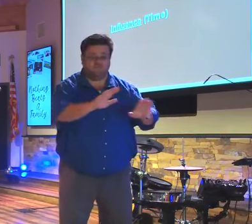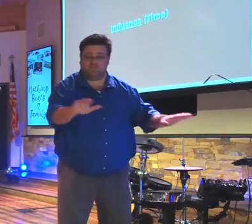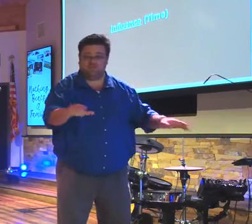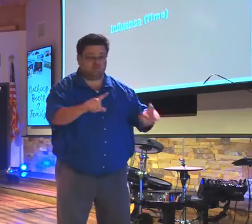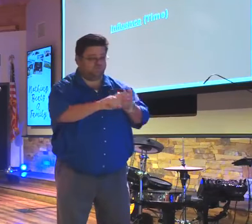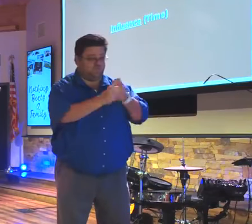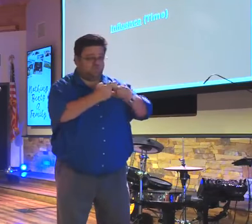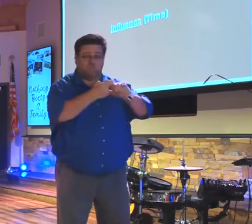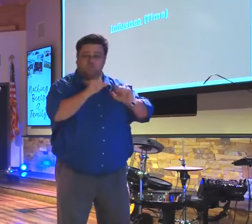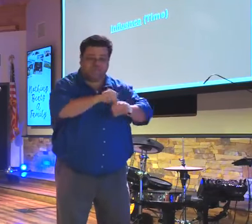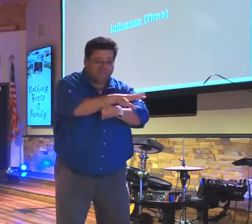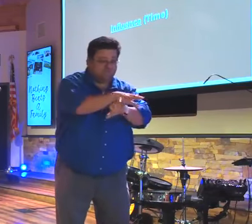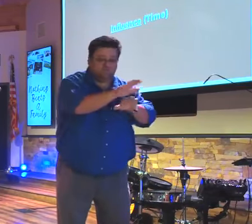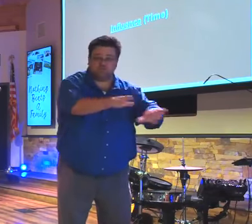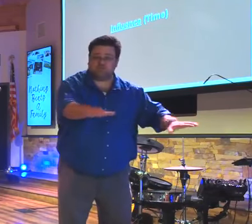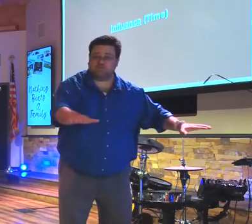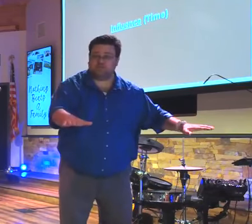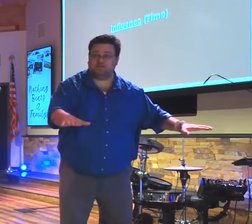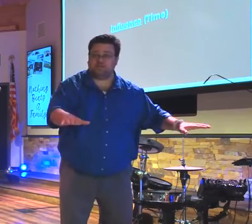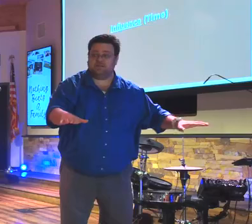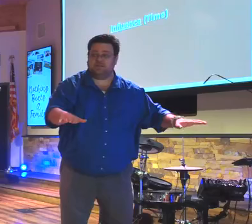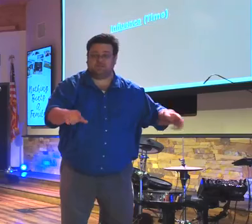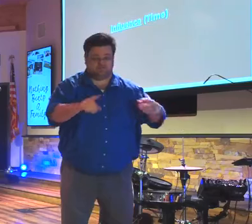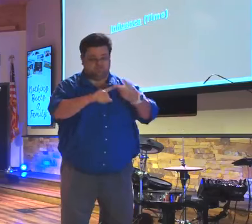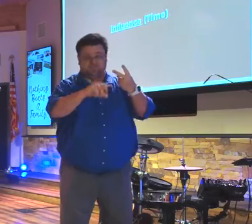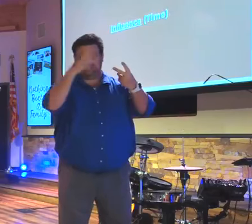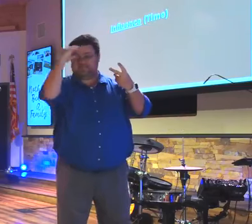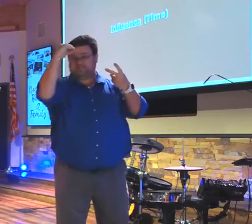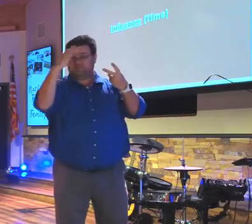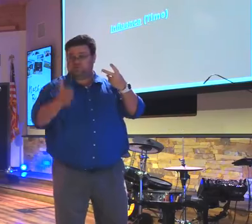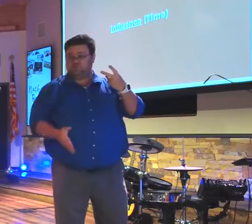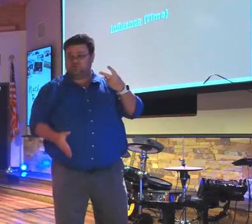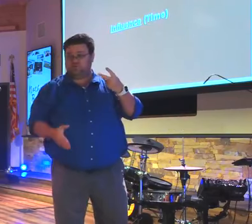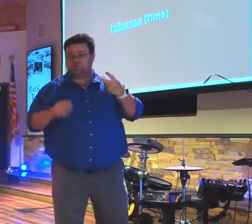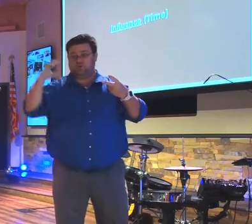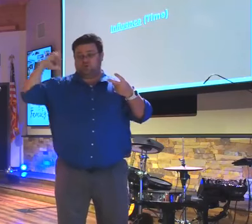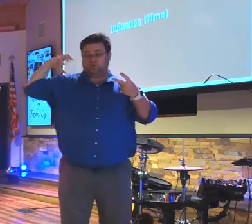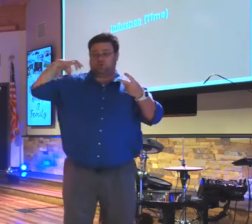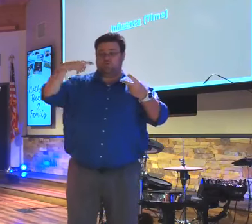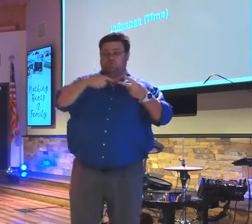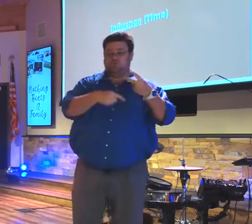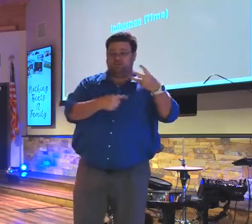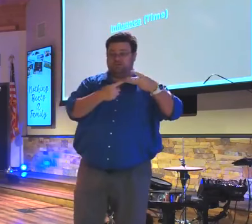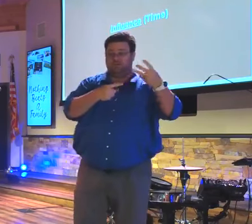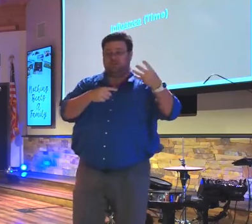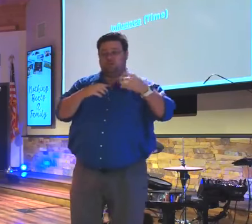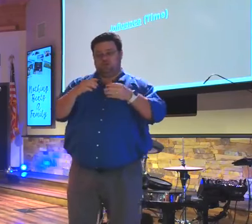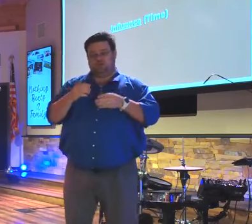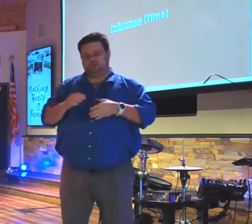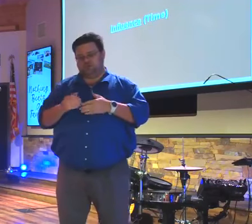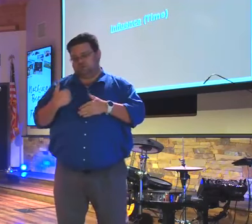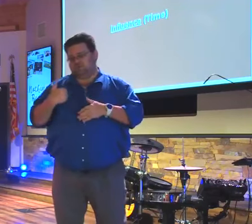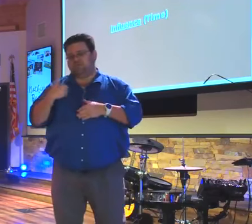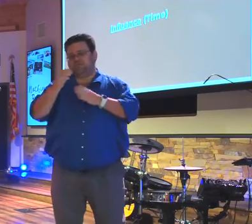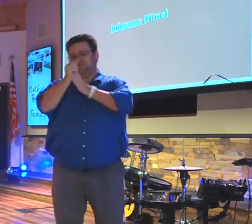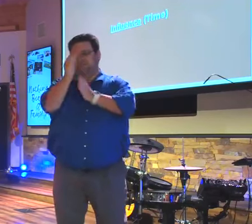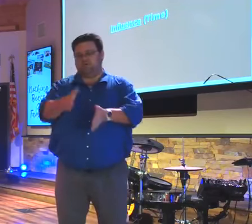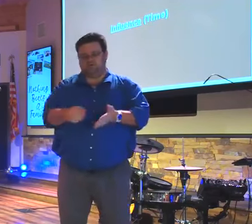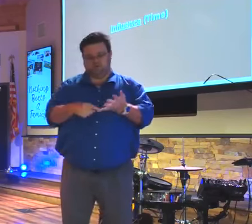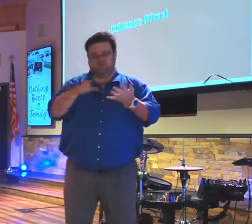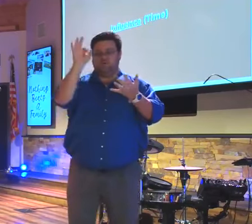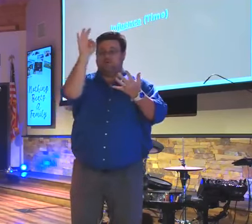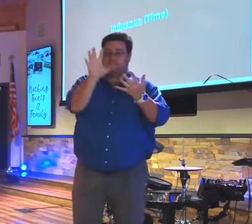child. There's other influences. Teachers, coaches, youth leaders, hopefully,